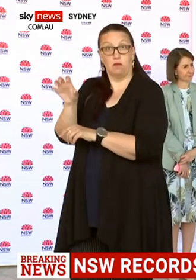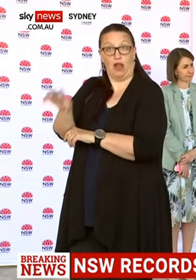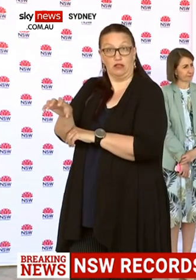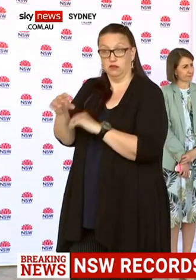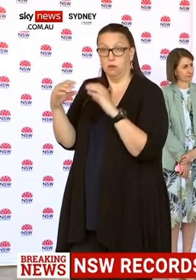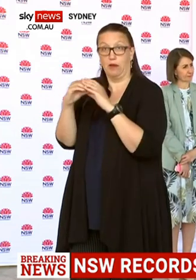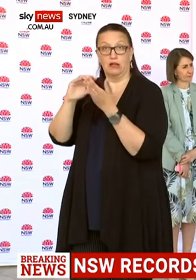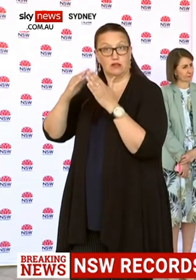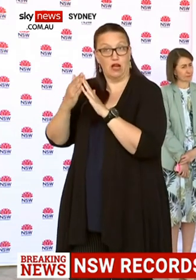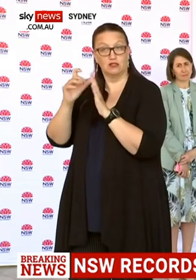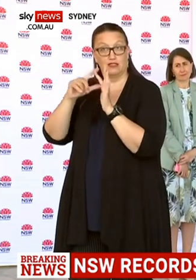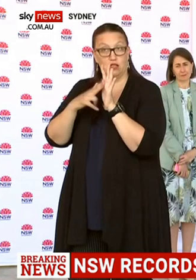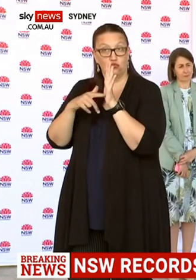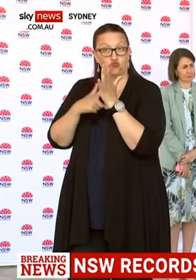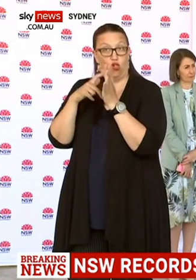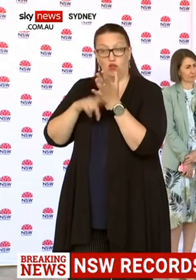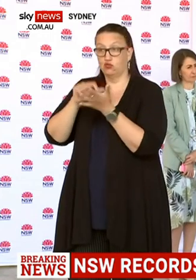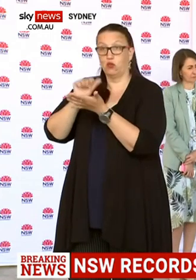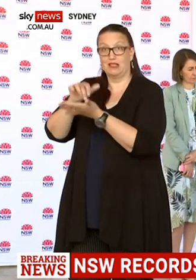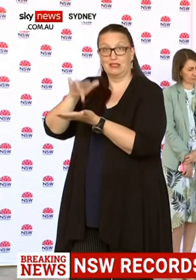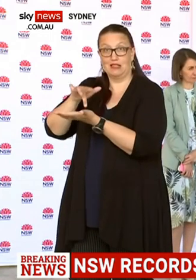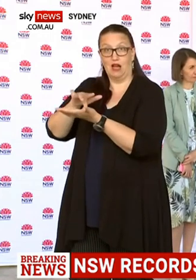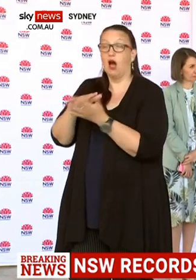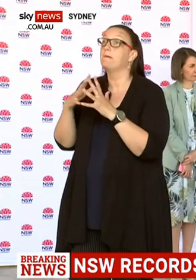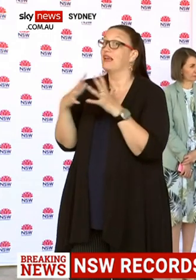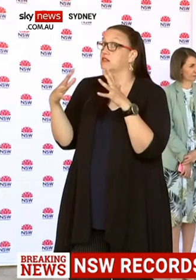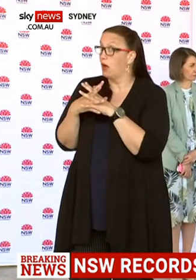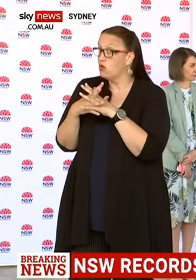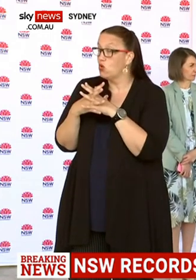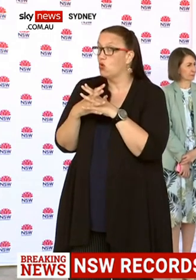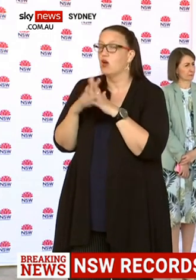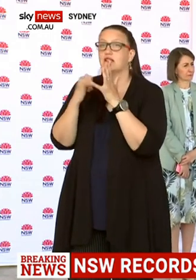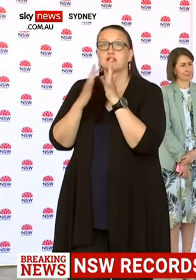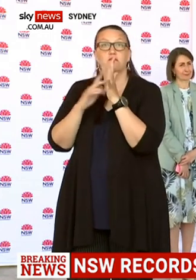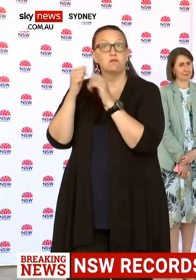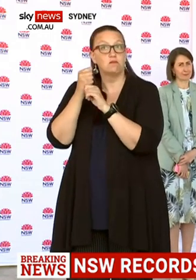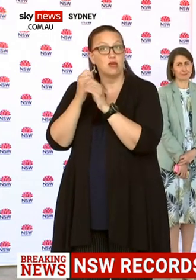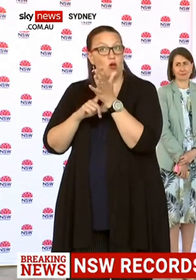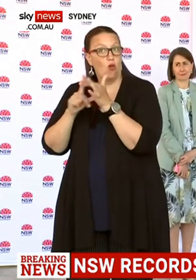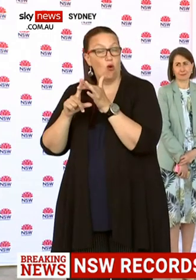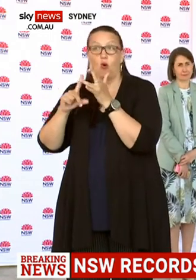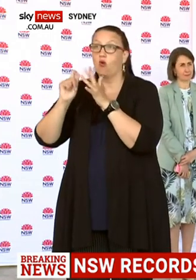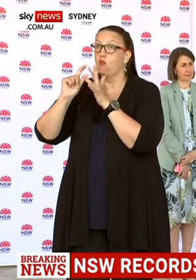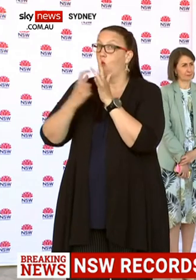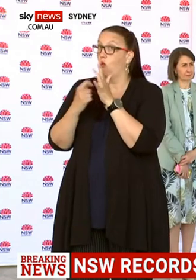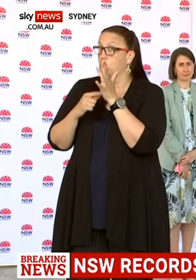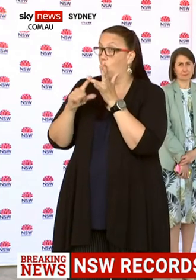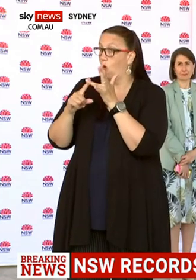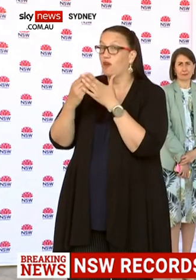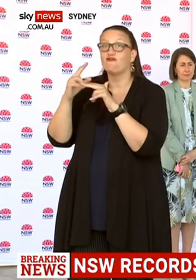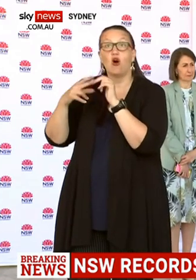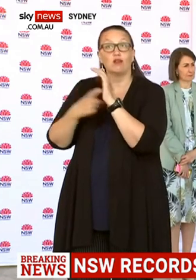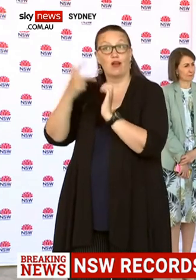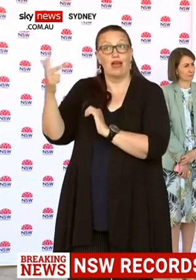in particular the following stores: Big W, Smiggle, Oporto in the food court on Friday the 8th of January between 1